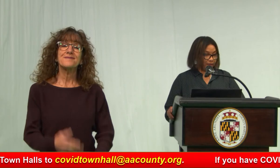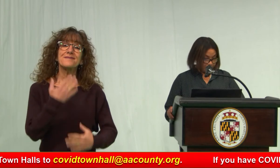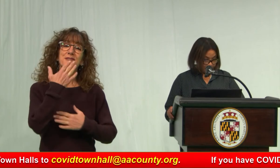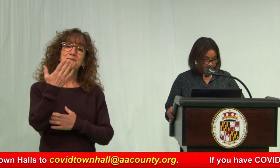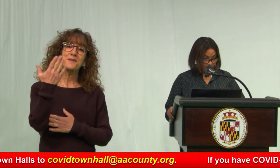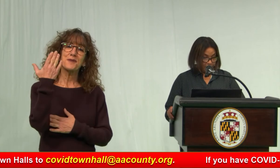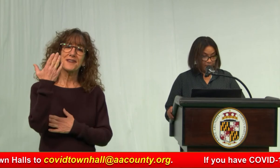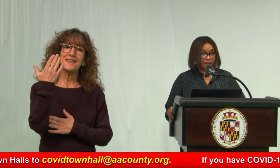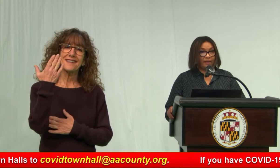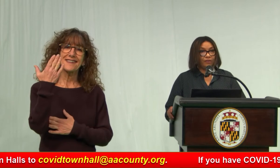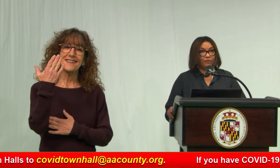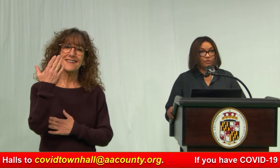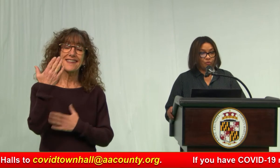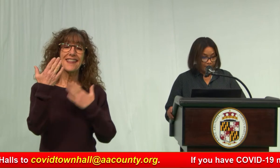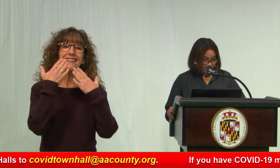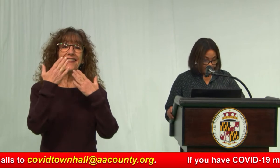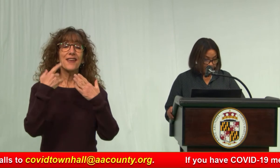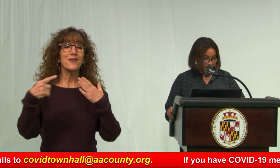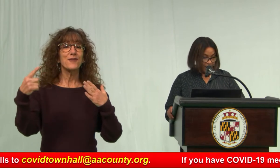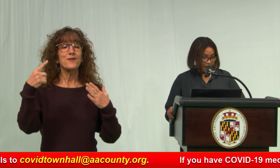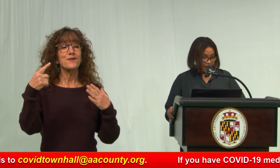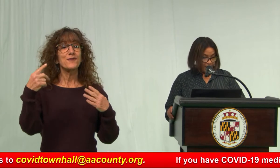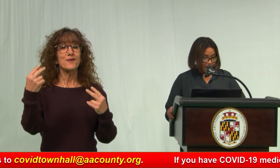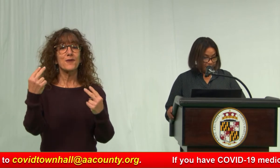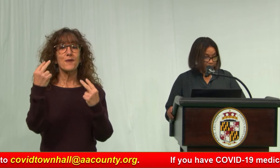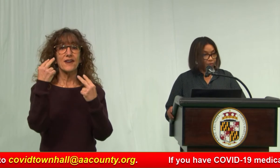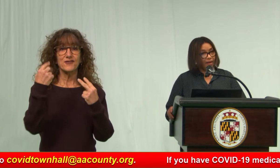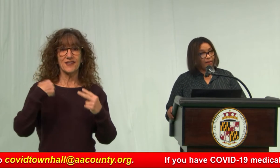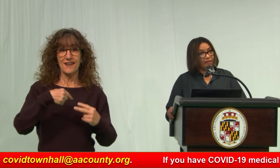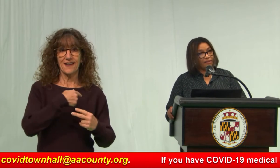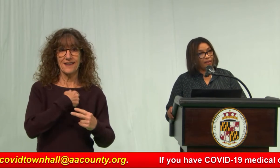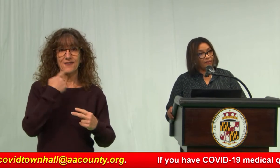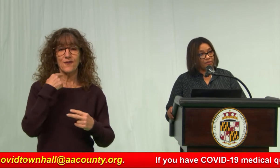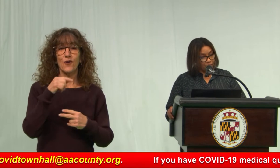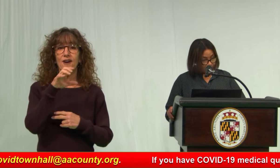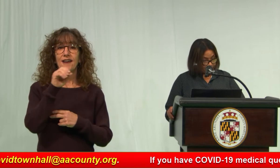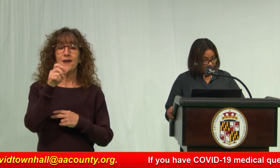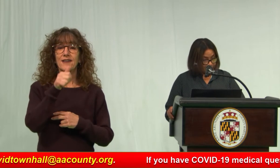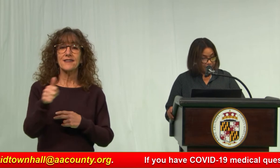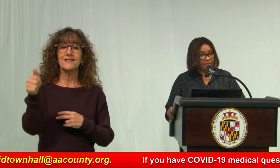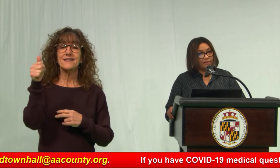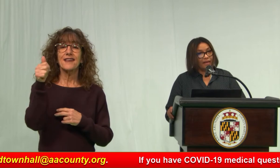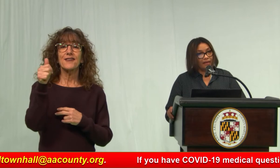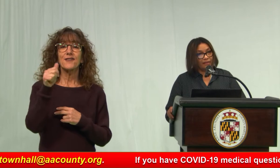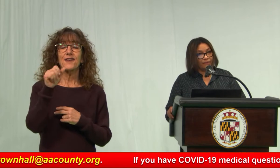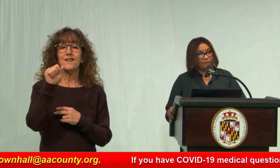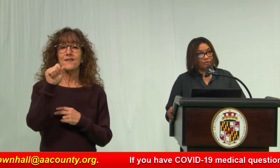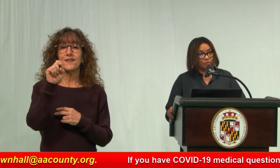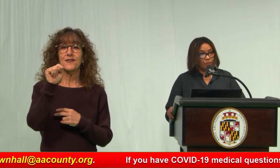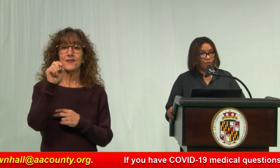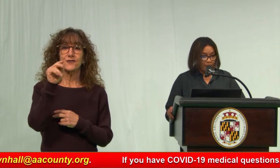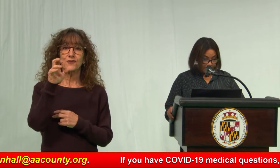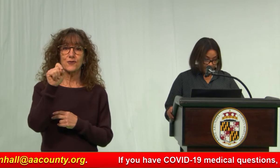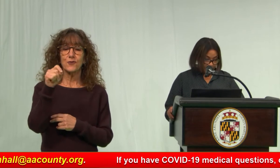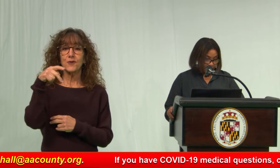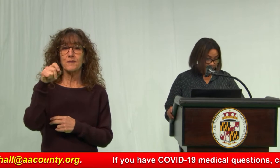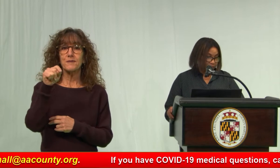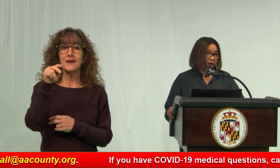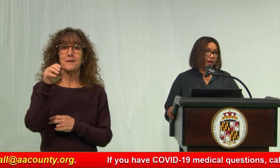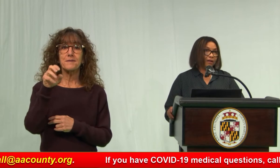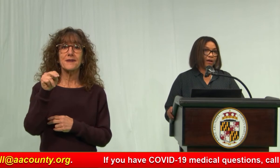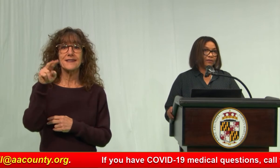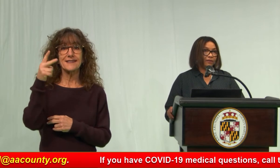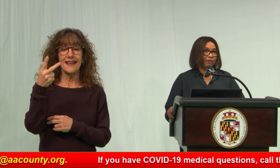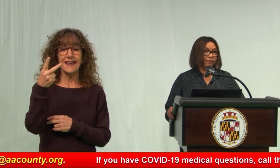Good morning. Thank you for joining us for County Executive Stuart Pittman's second virtual